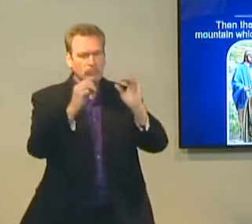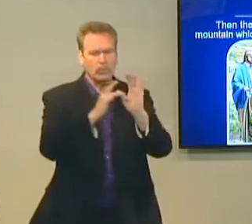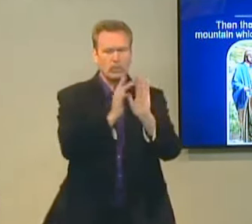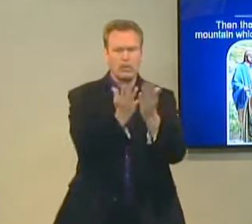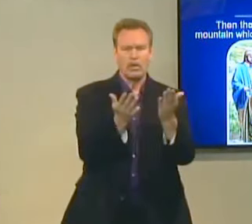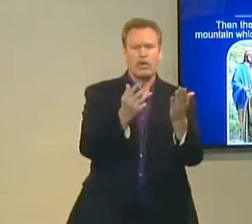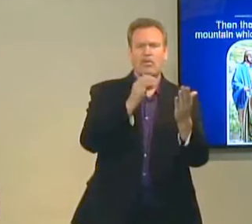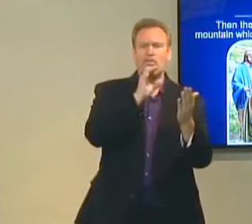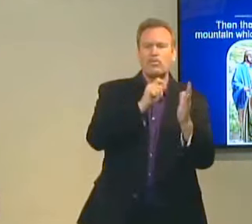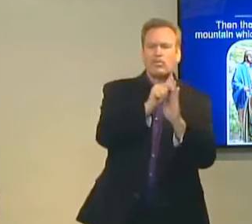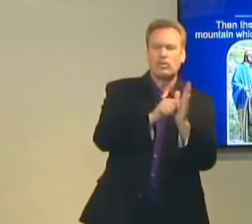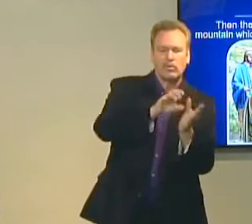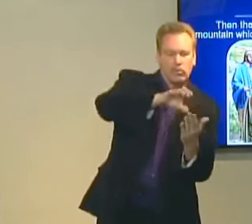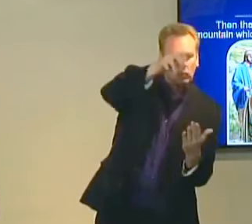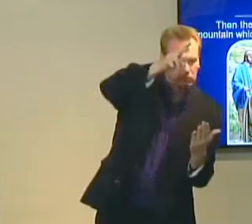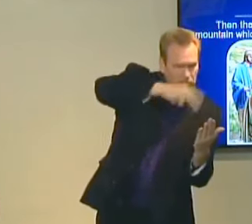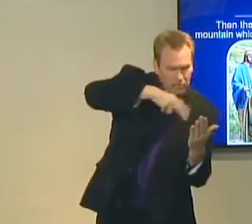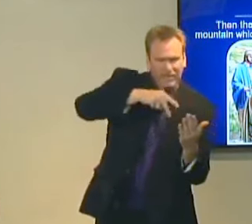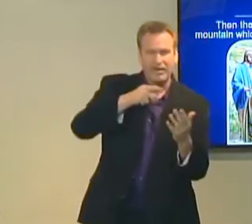When he taught. In the temple. In the synagogue.